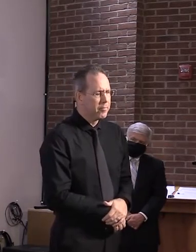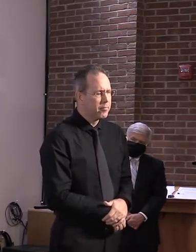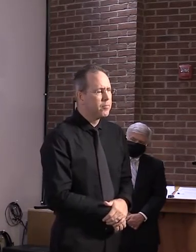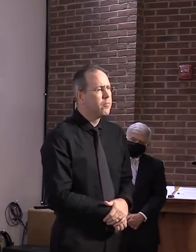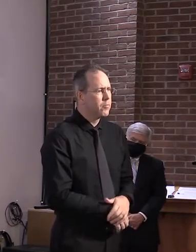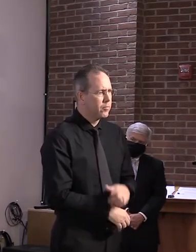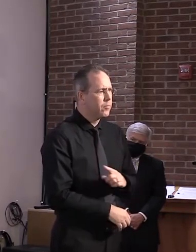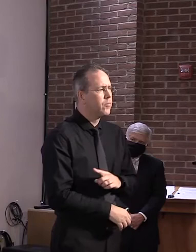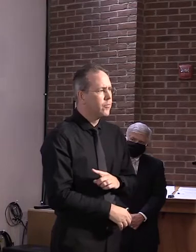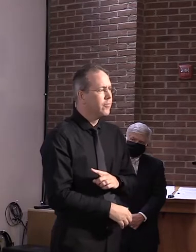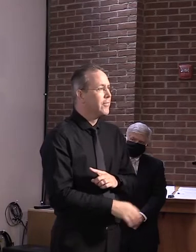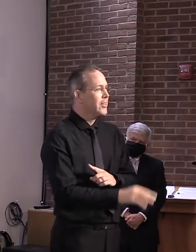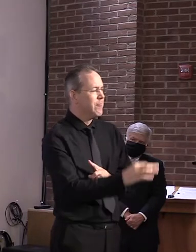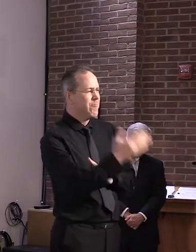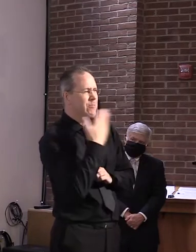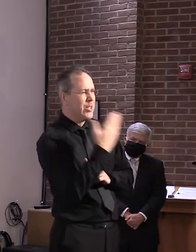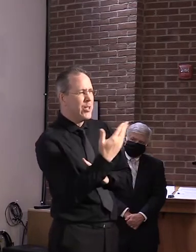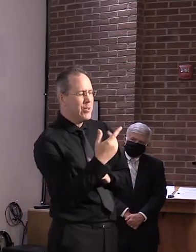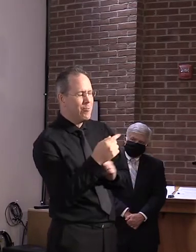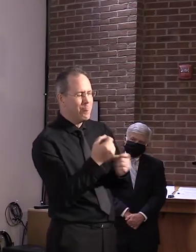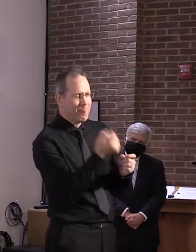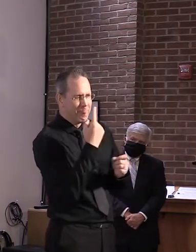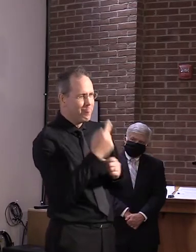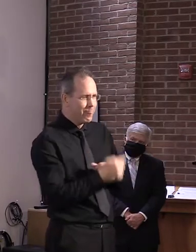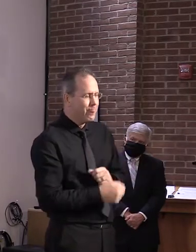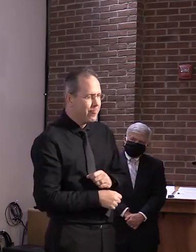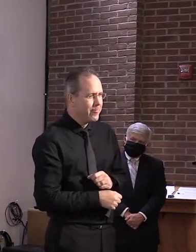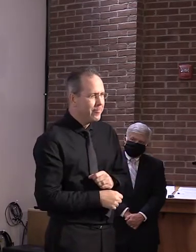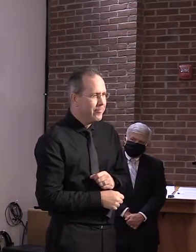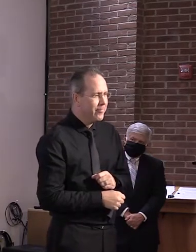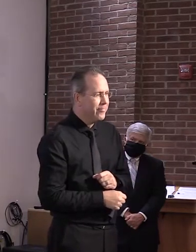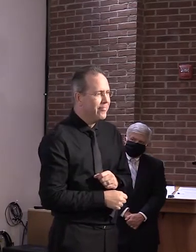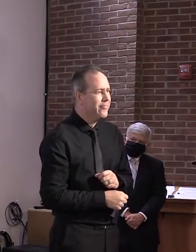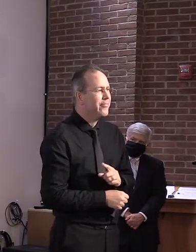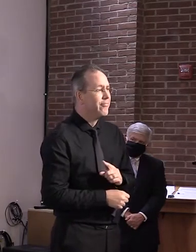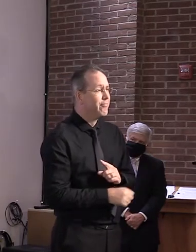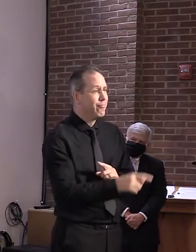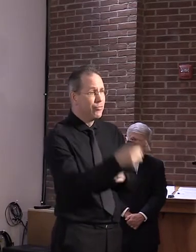thanks for that question. You're right.